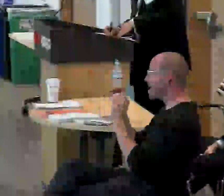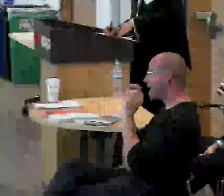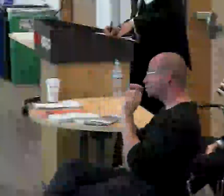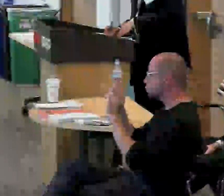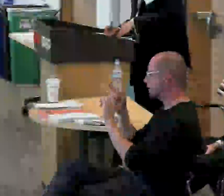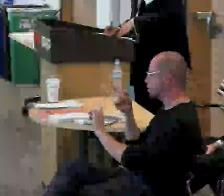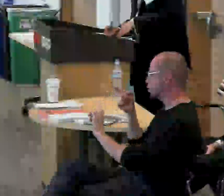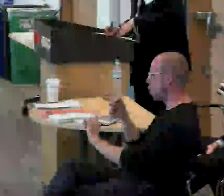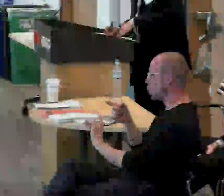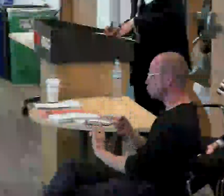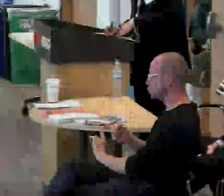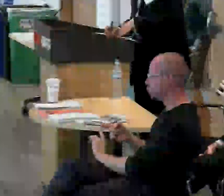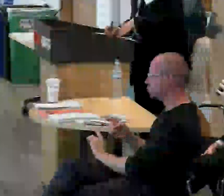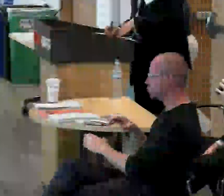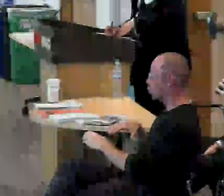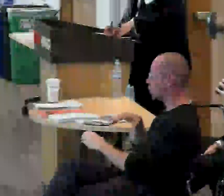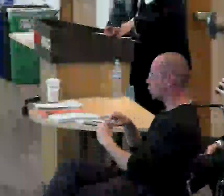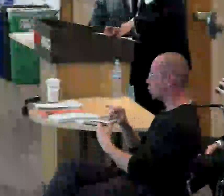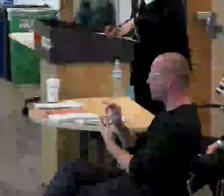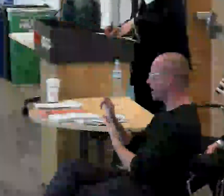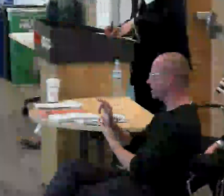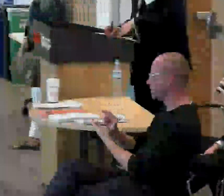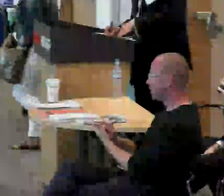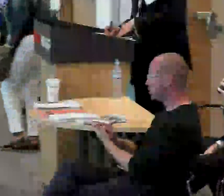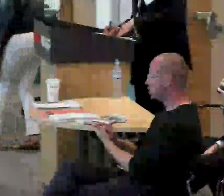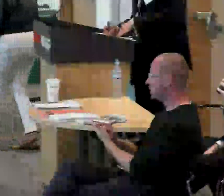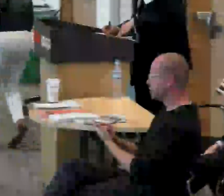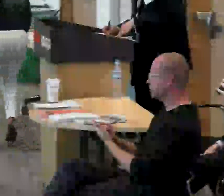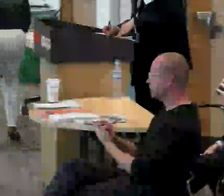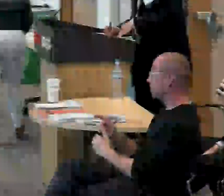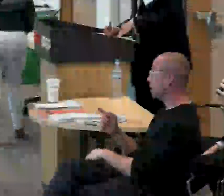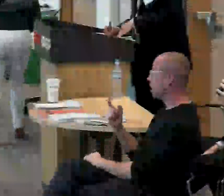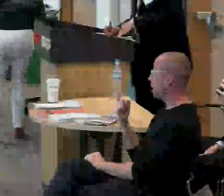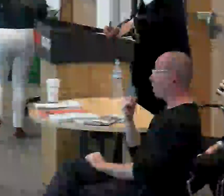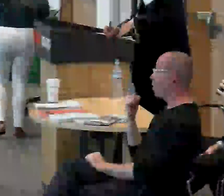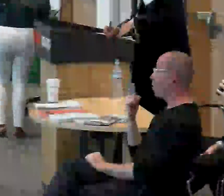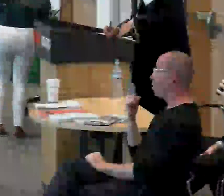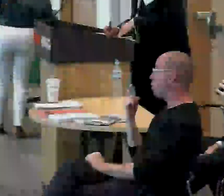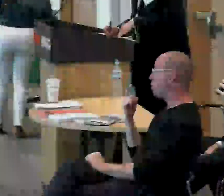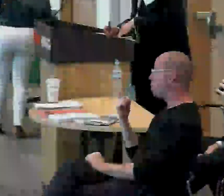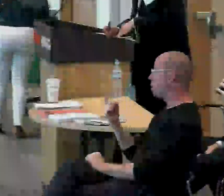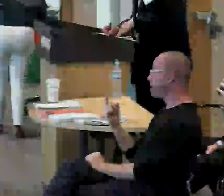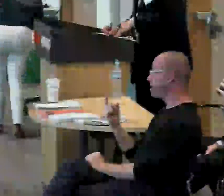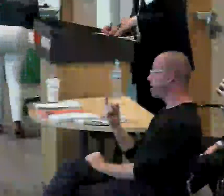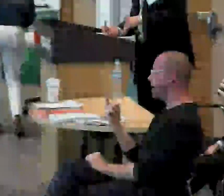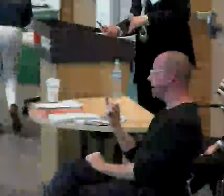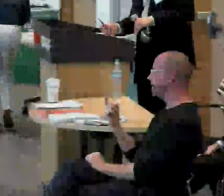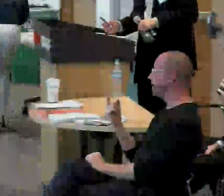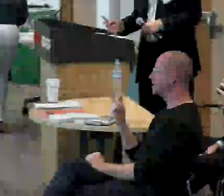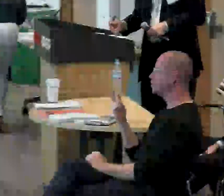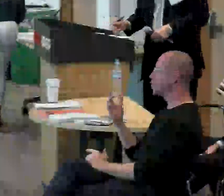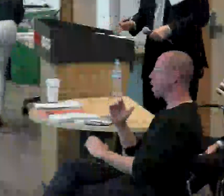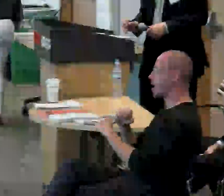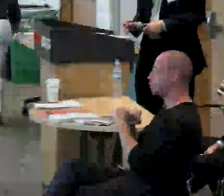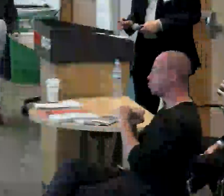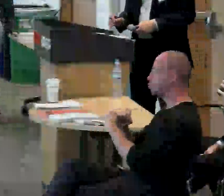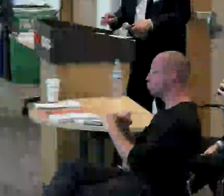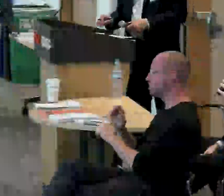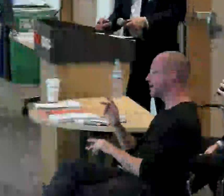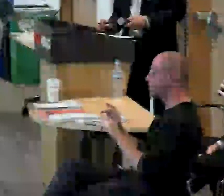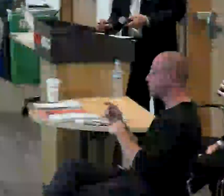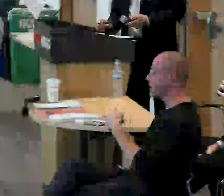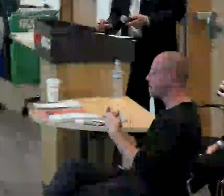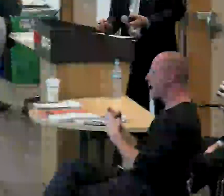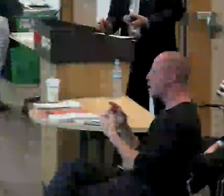as part of that legislation. One of which is to sort of safeguard and to educate people about financial